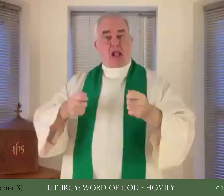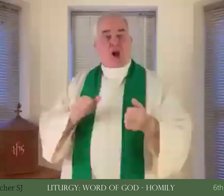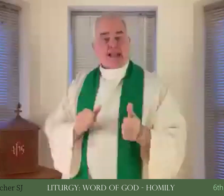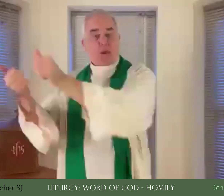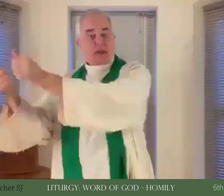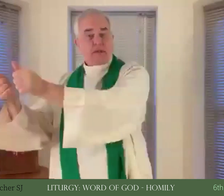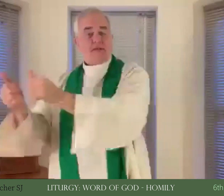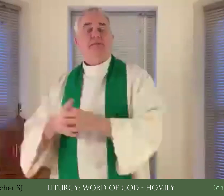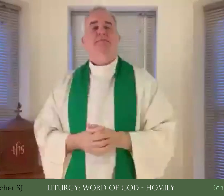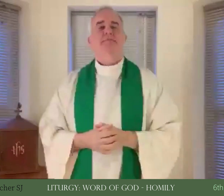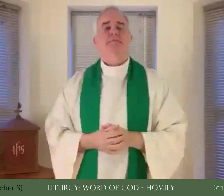locked out.